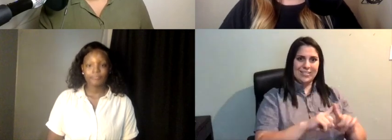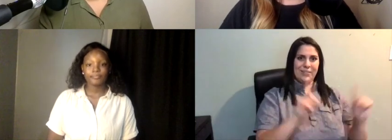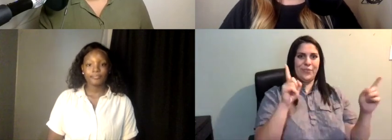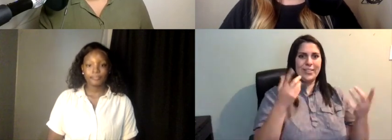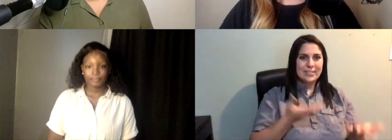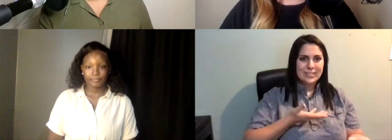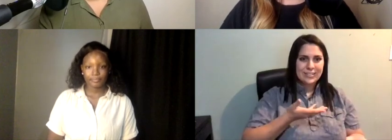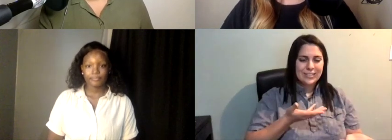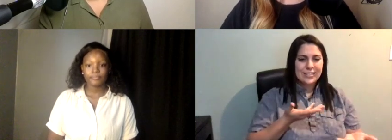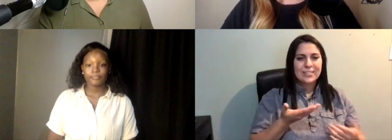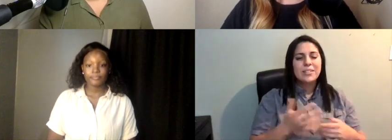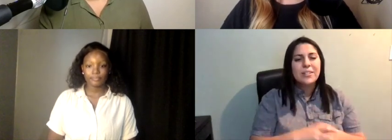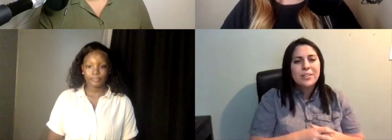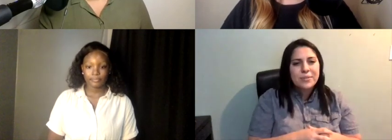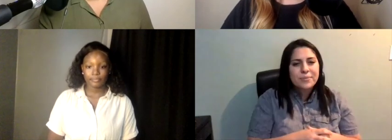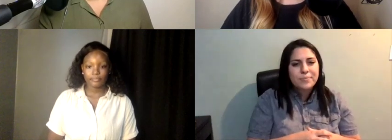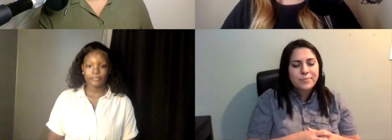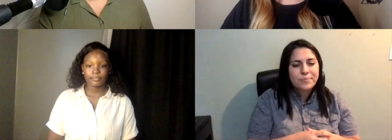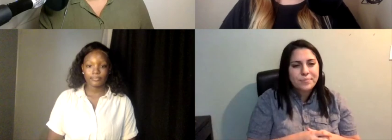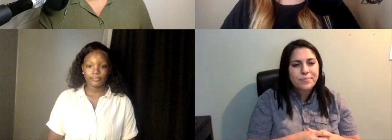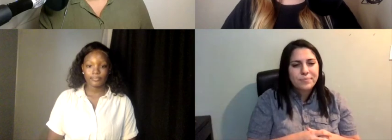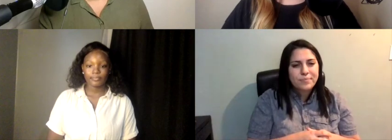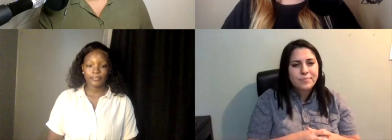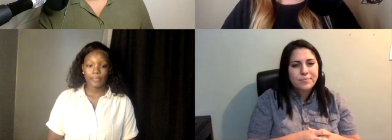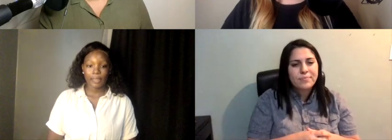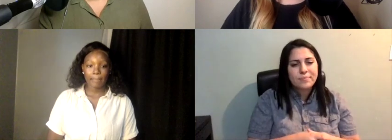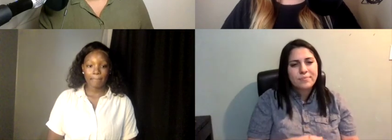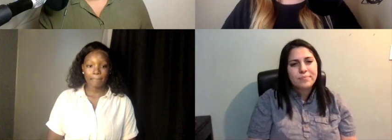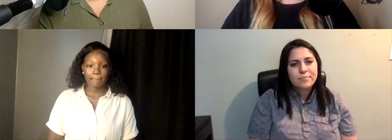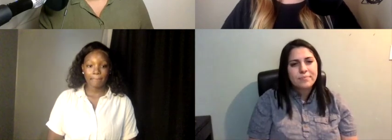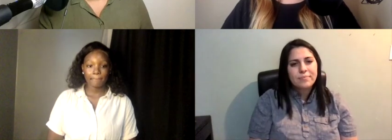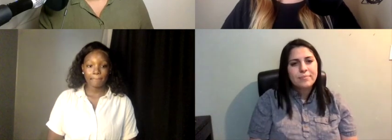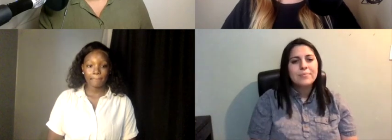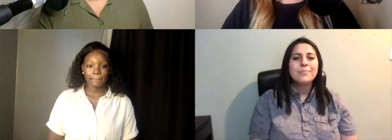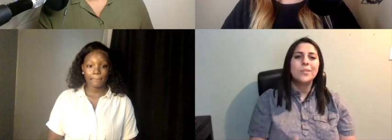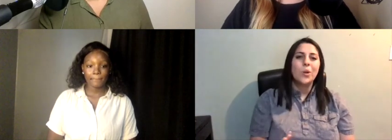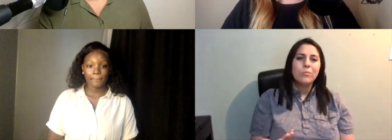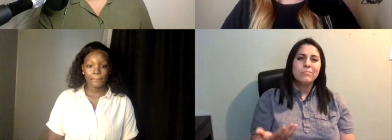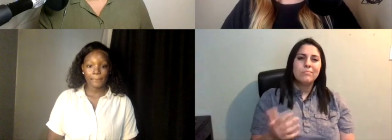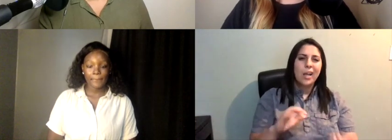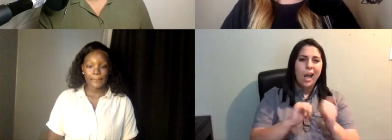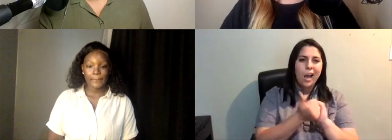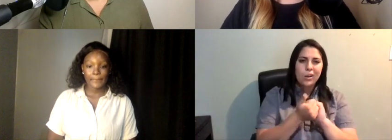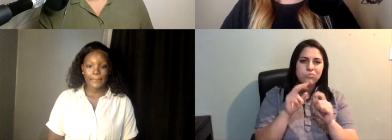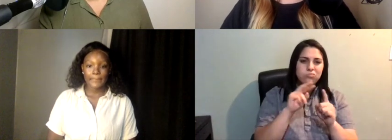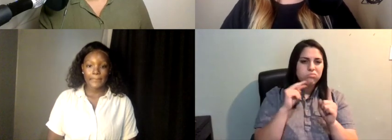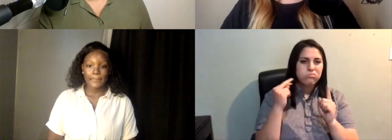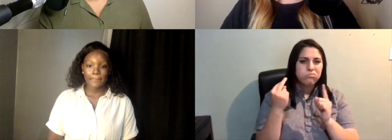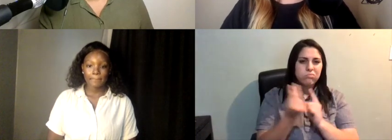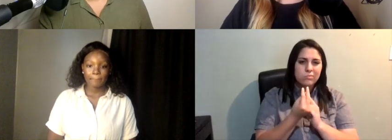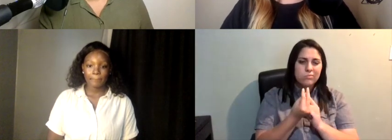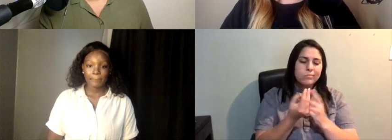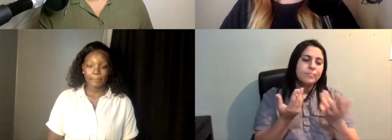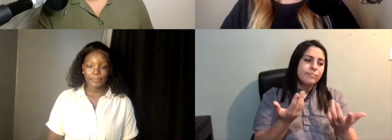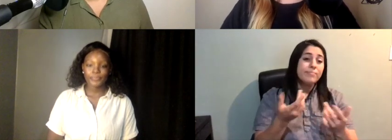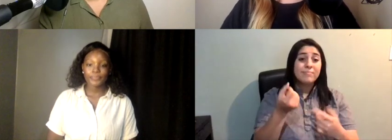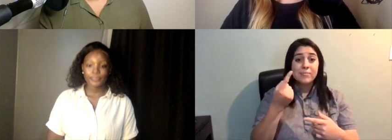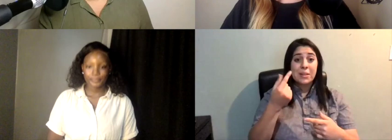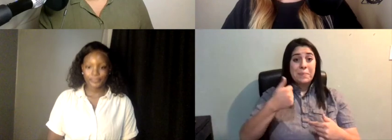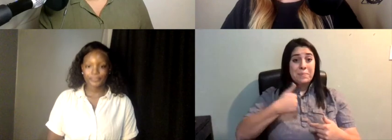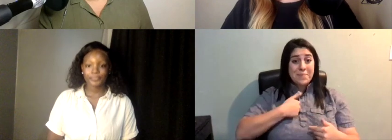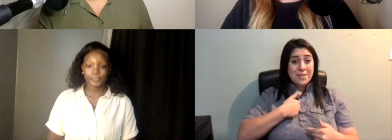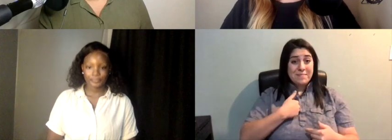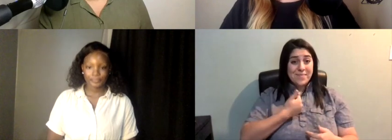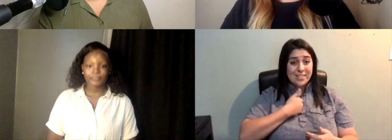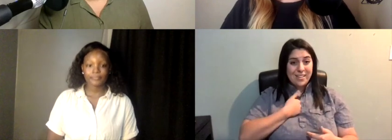know, a way to look at it, and this is kind of what I had to coach myself through when I'm trying to deal with all the guilt of leaving,